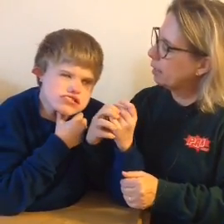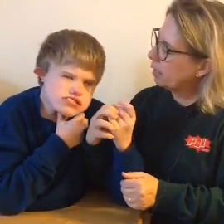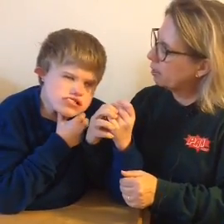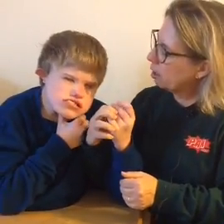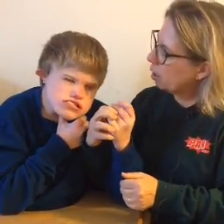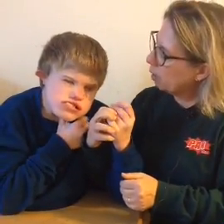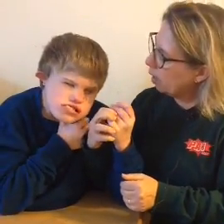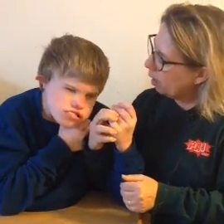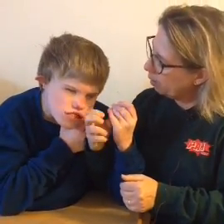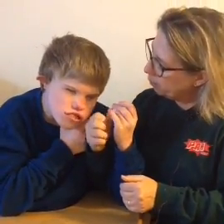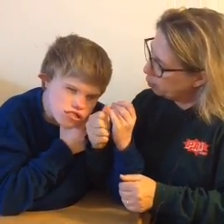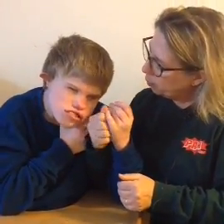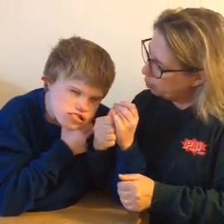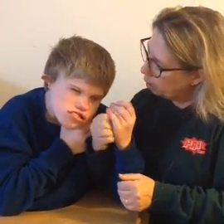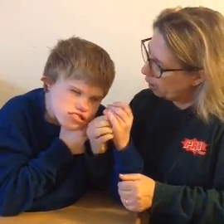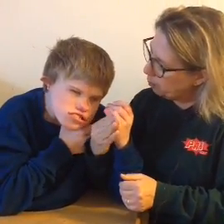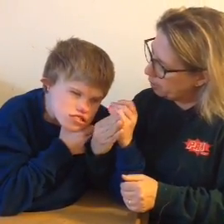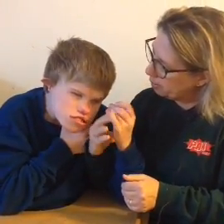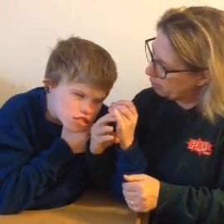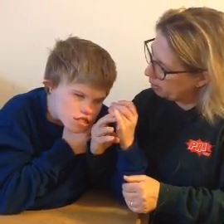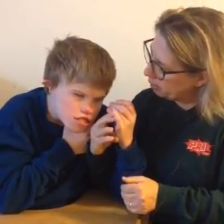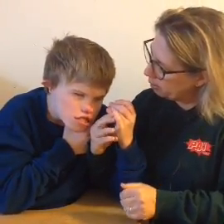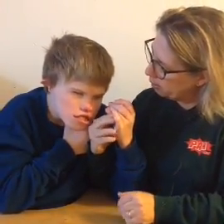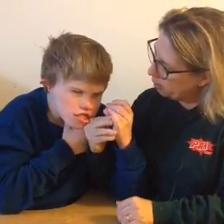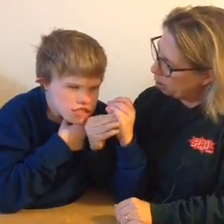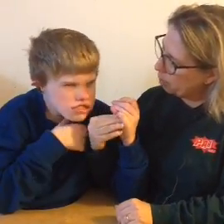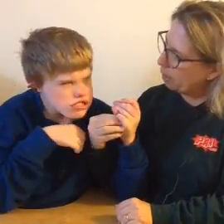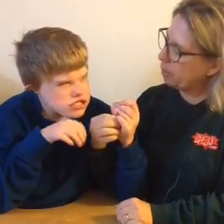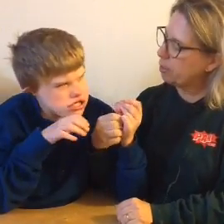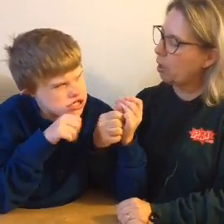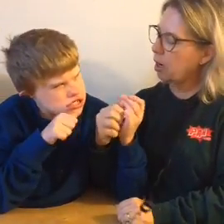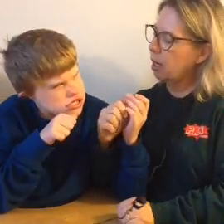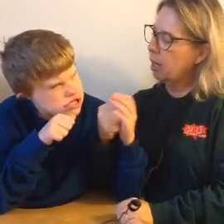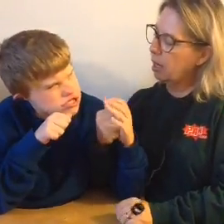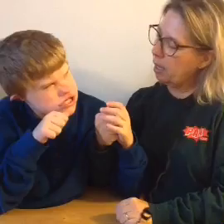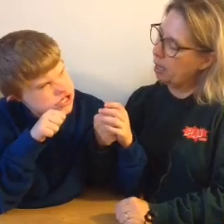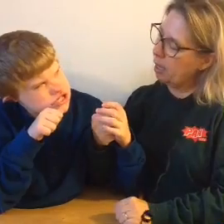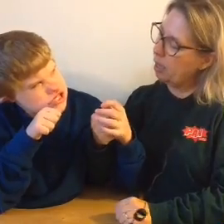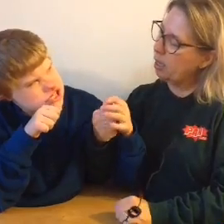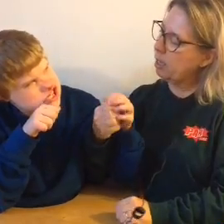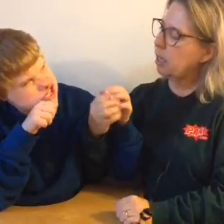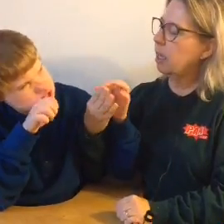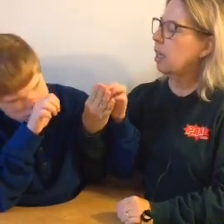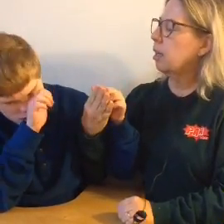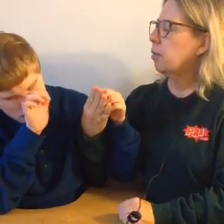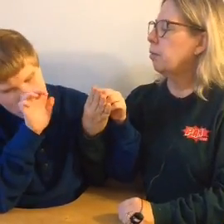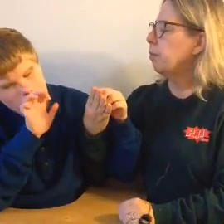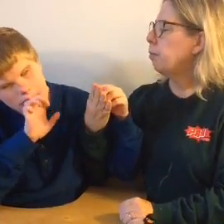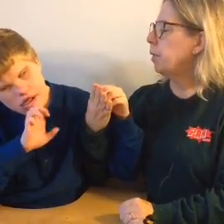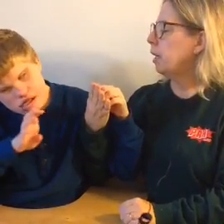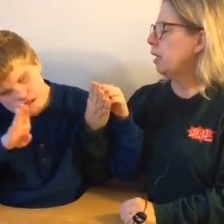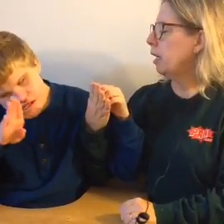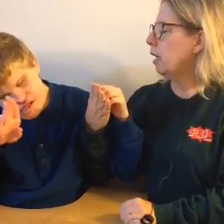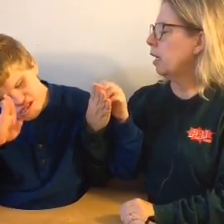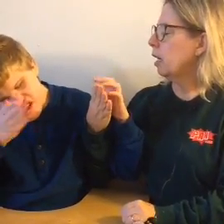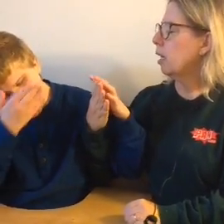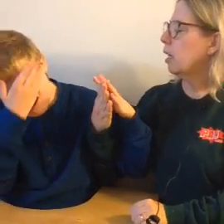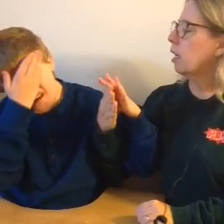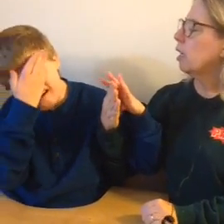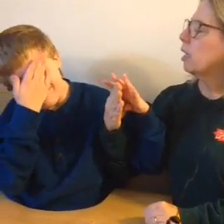ABCs, okay? Do you want to do our ABCs? Okay, let's start. A, B,